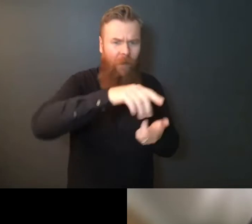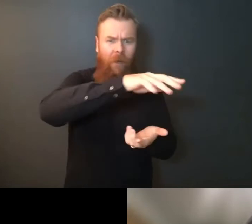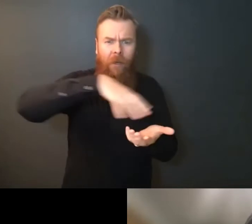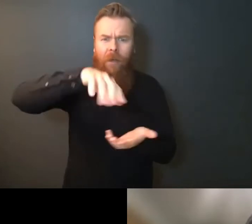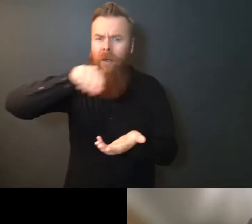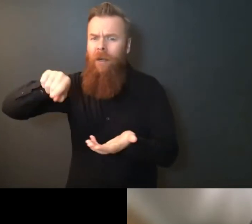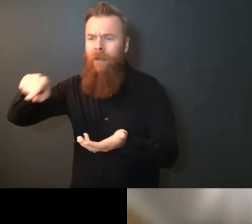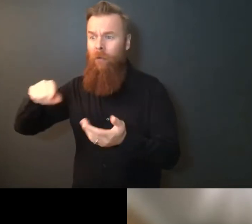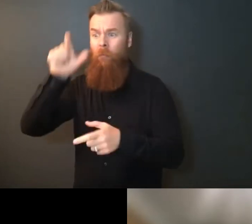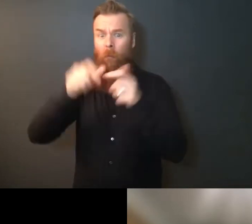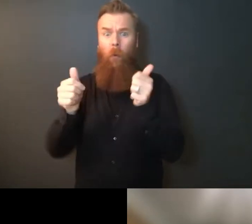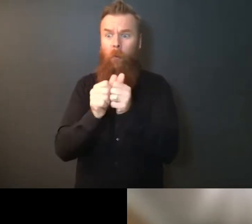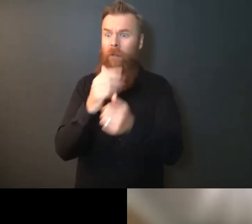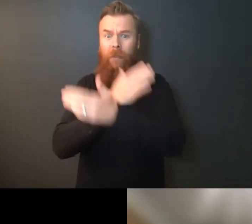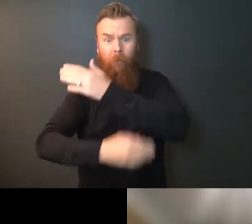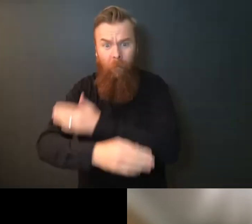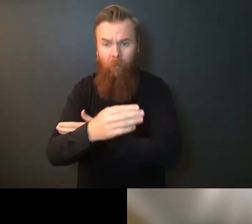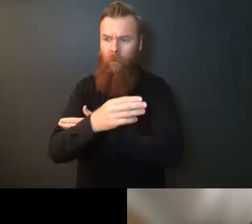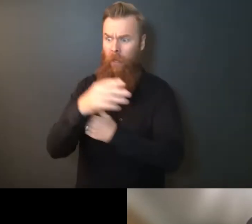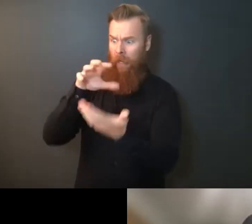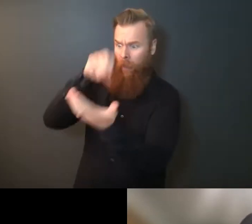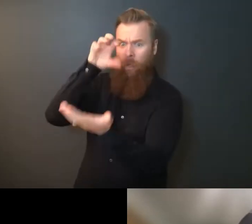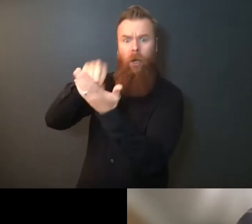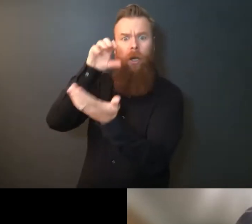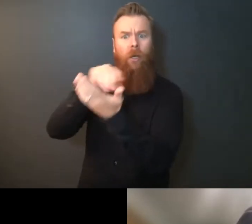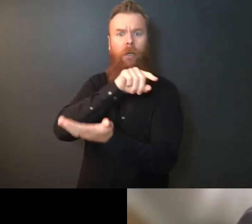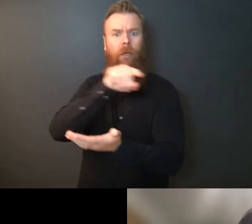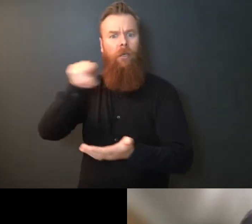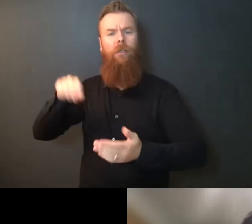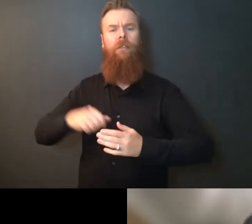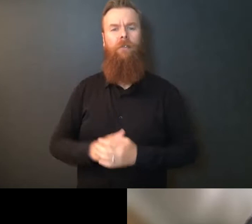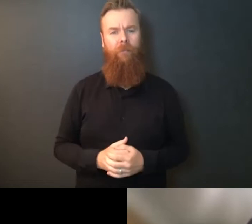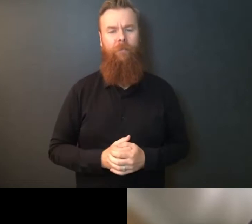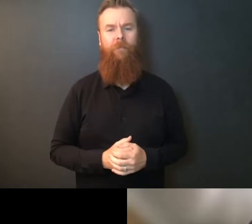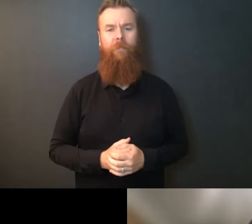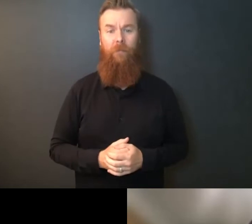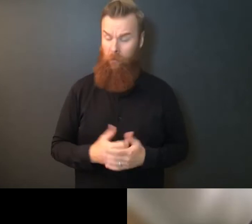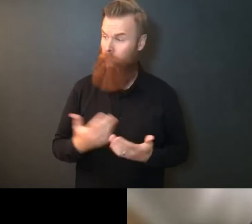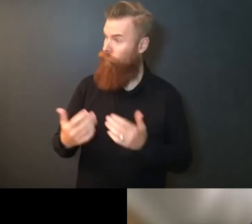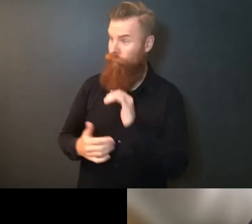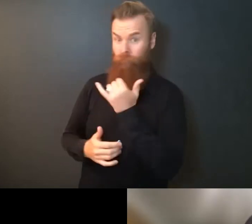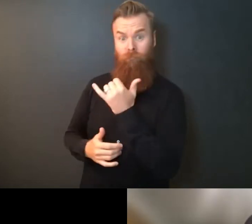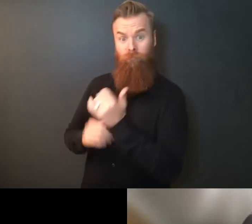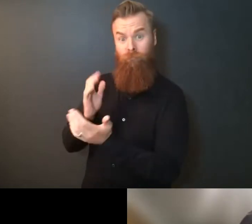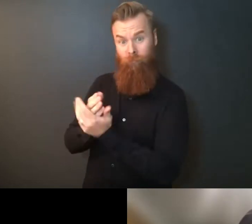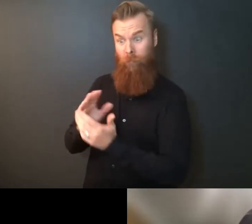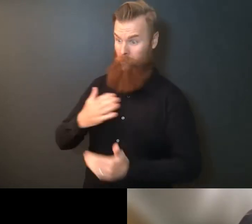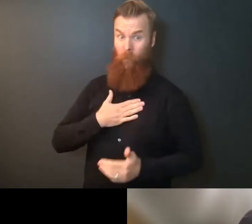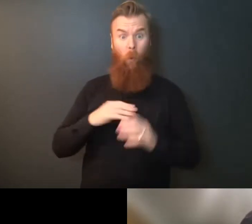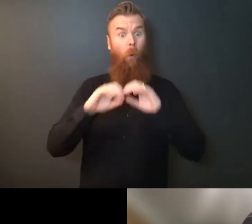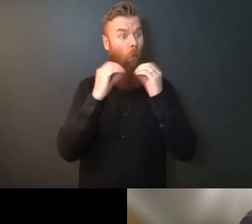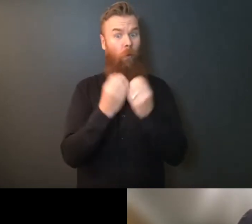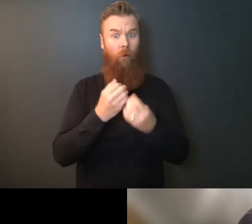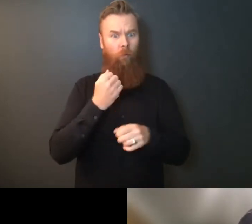Yeah, there's a few things that come to mind. So ThinkPlace has worked on a number of different SBC projects, of